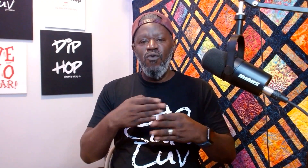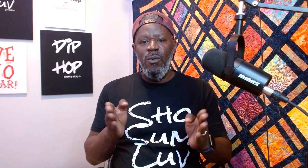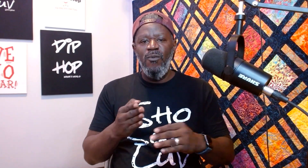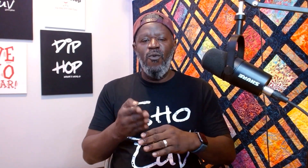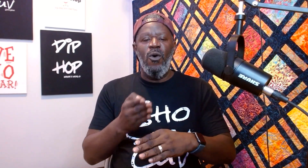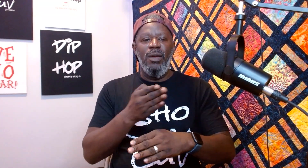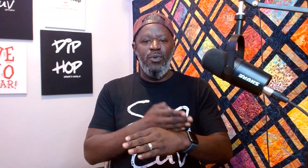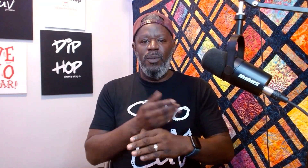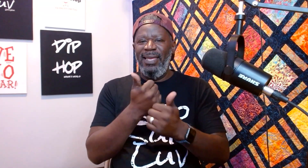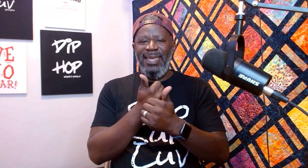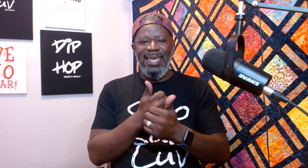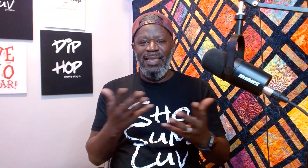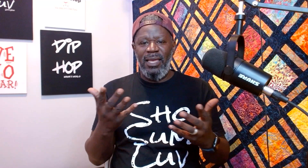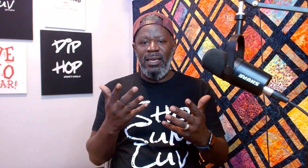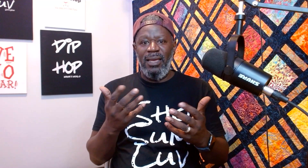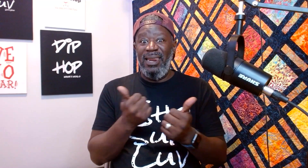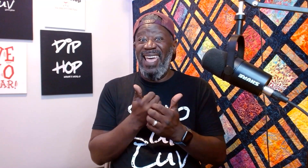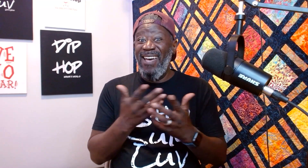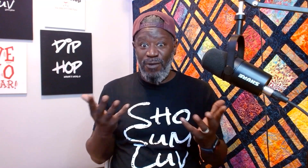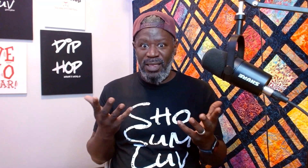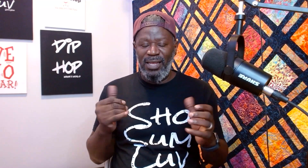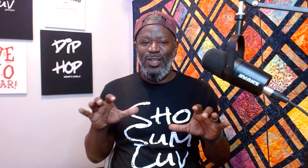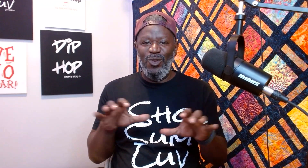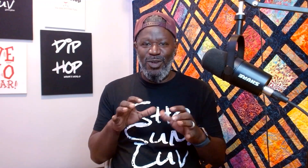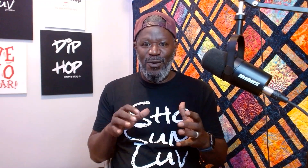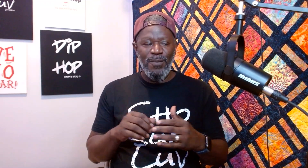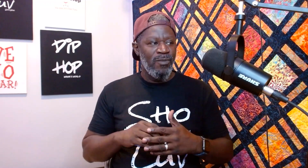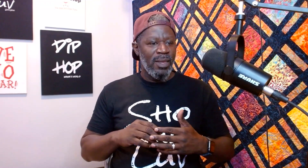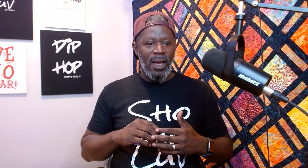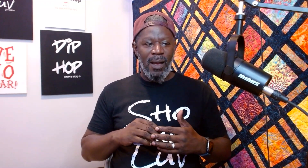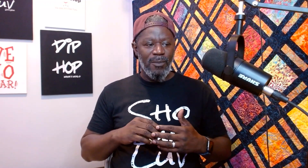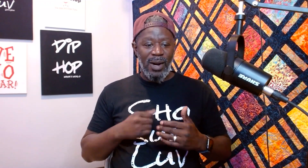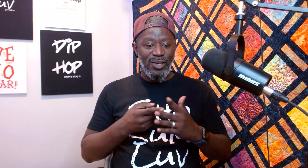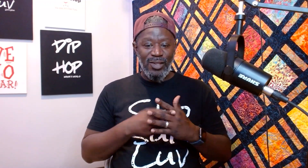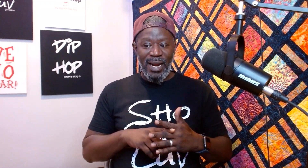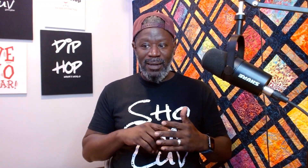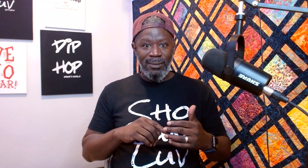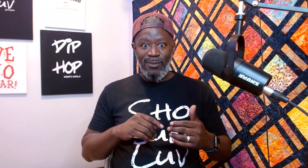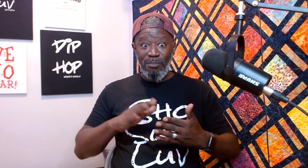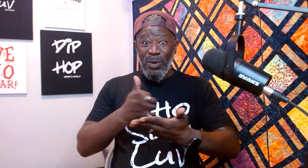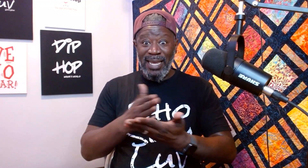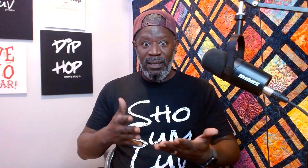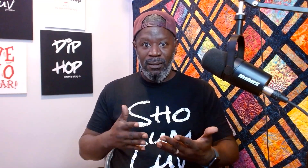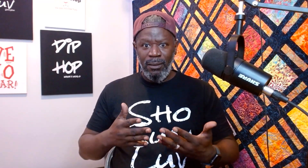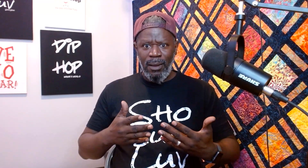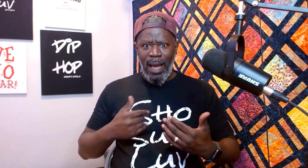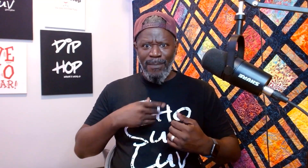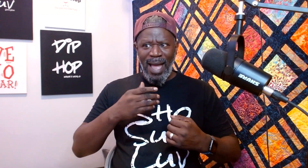always room for improvement in anything, in everything that you do. When I started